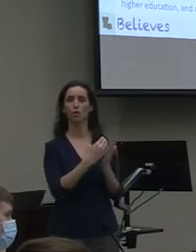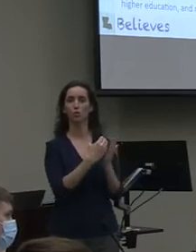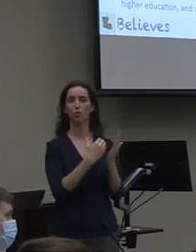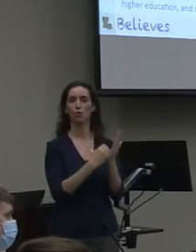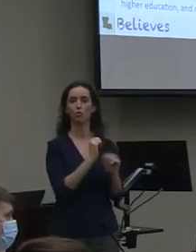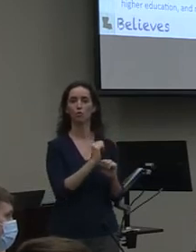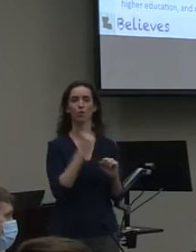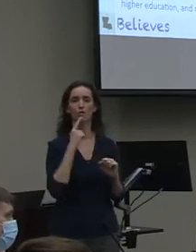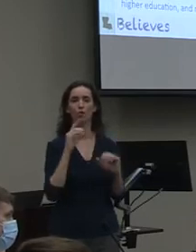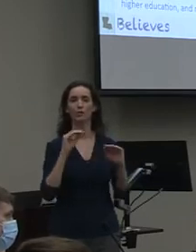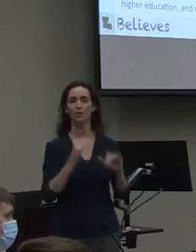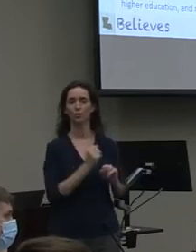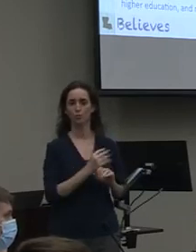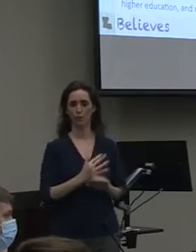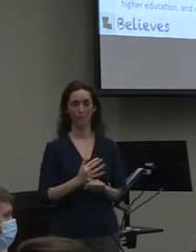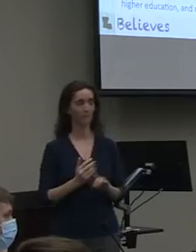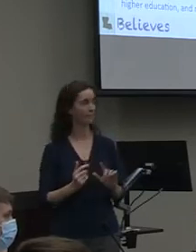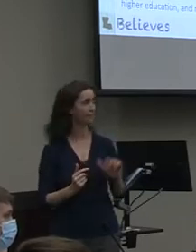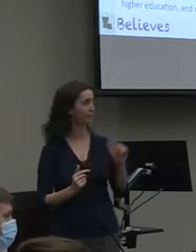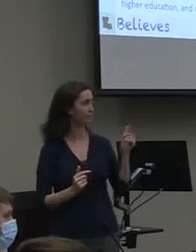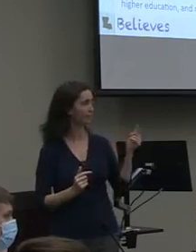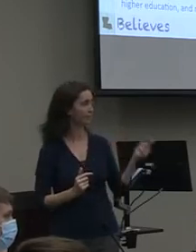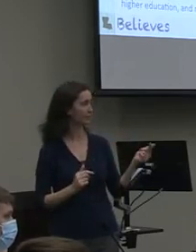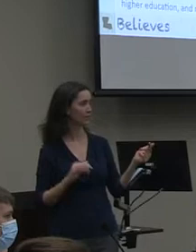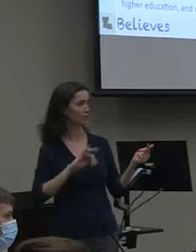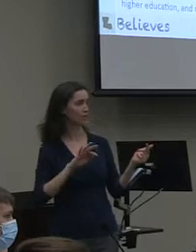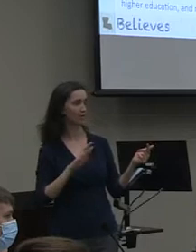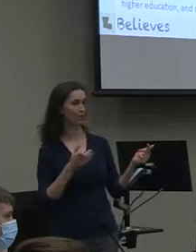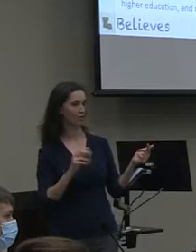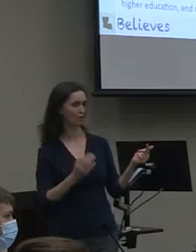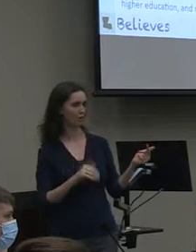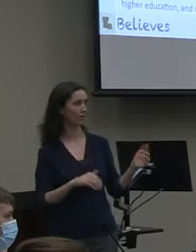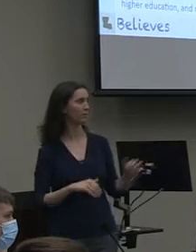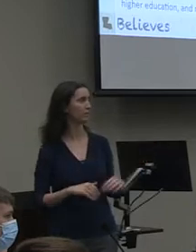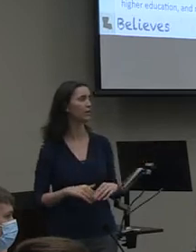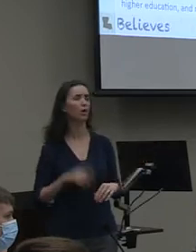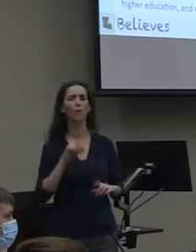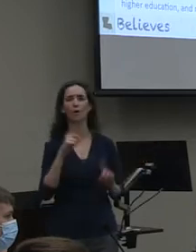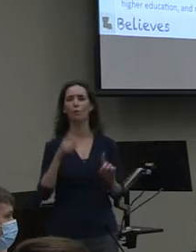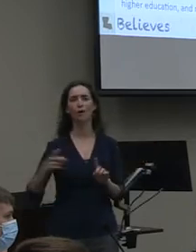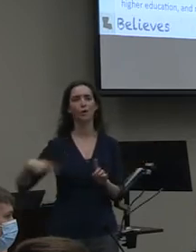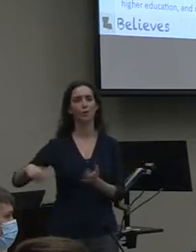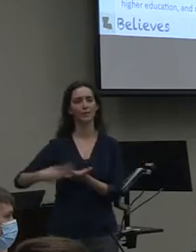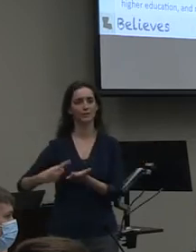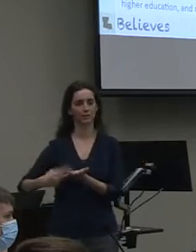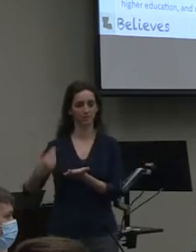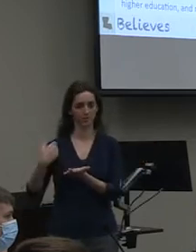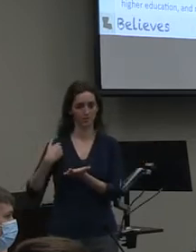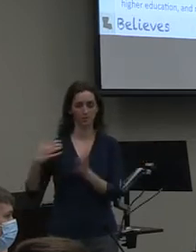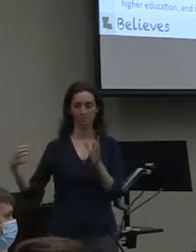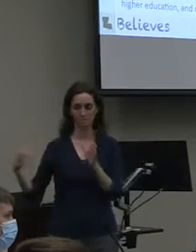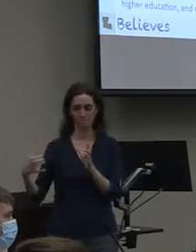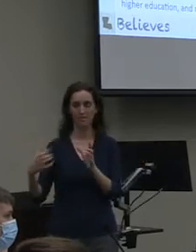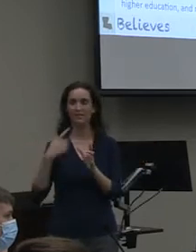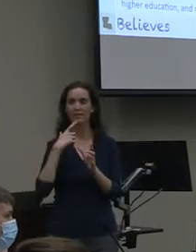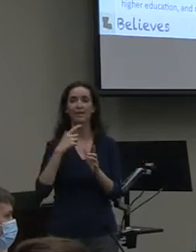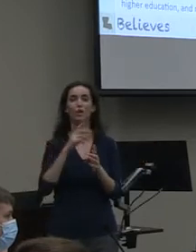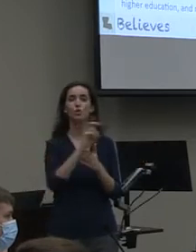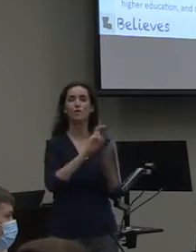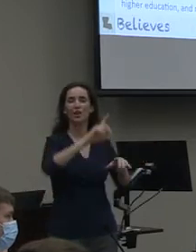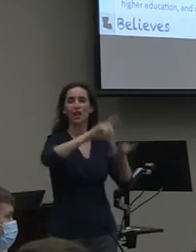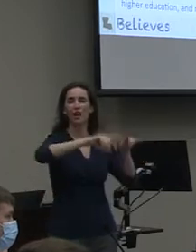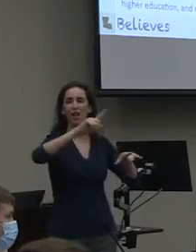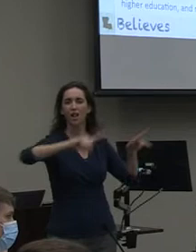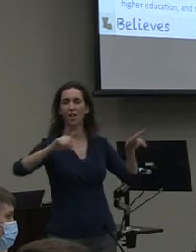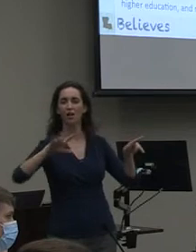preparation. Well, one of the things that was being discussed was the fact that several universities had differing